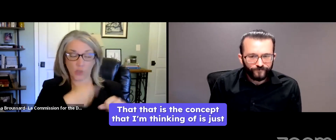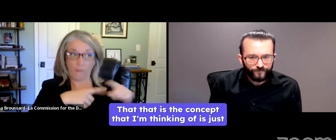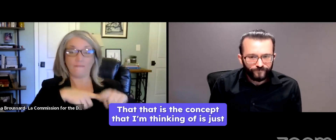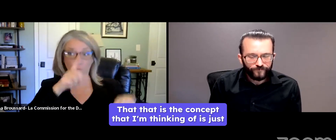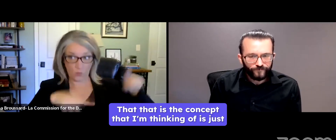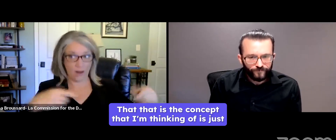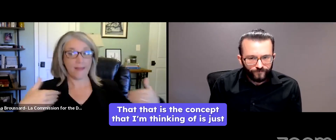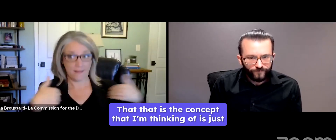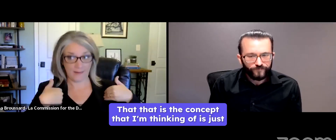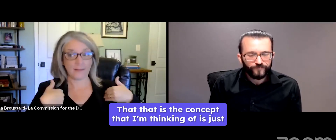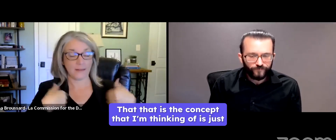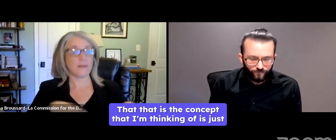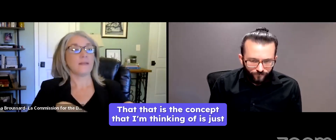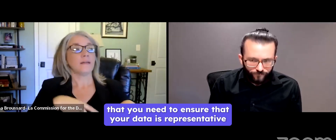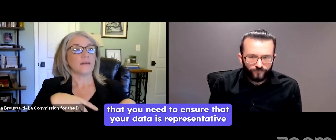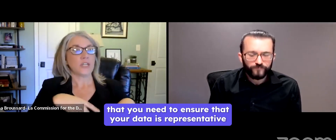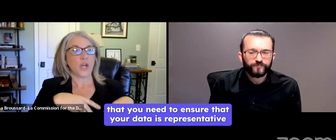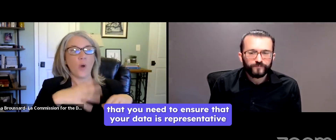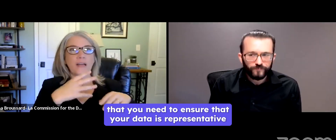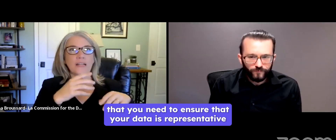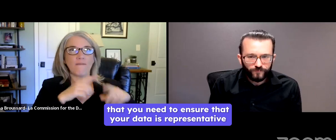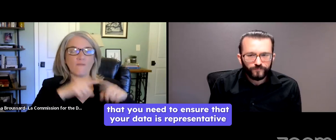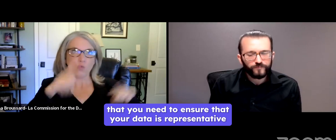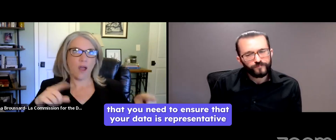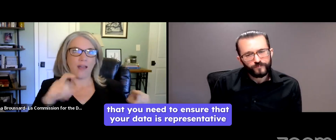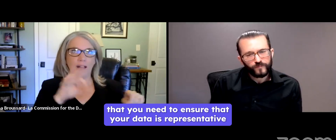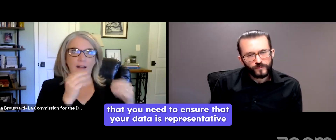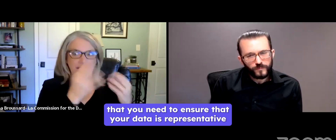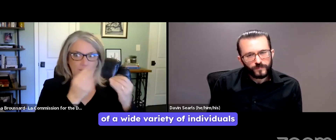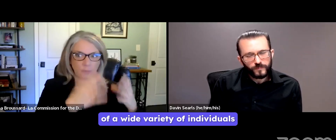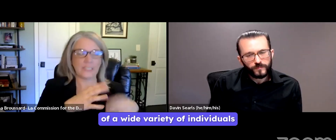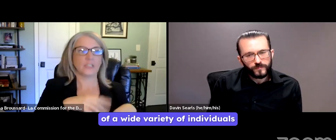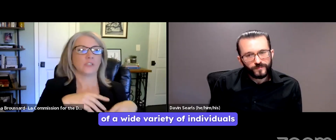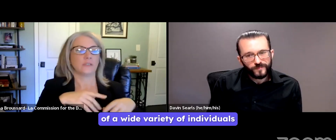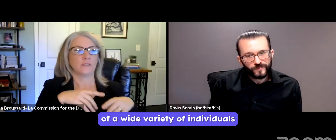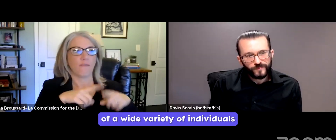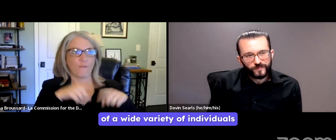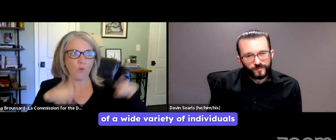That is the concept that I'm thinking of, is just that you need to ensure that your data is representative of a wide variety